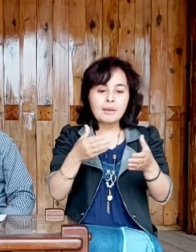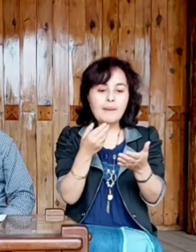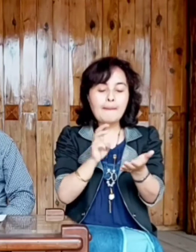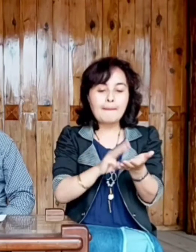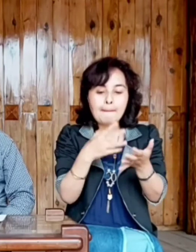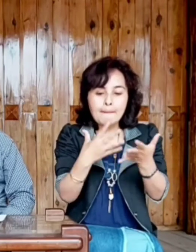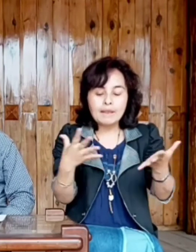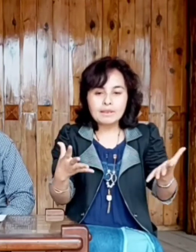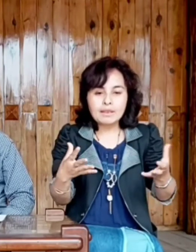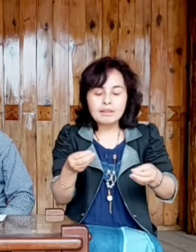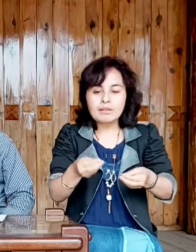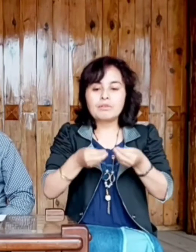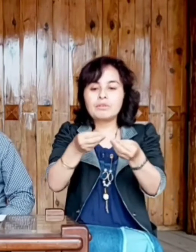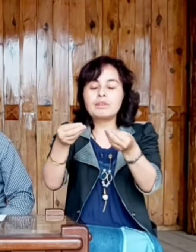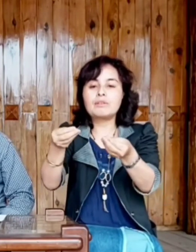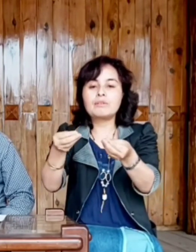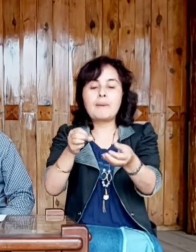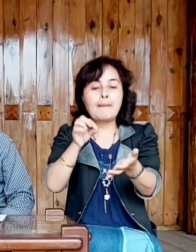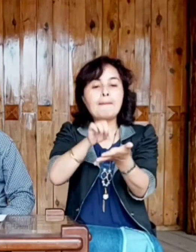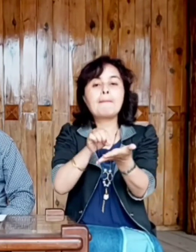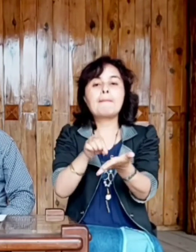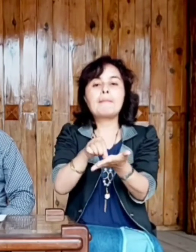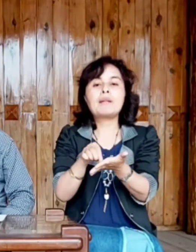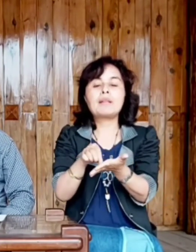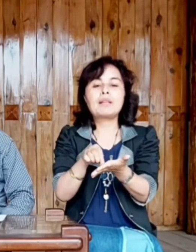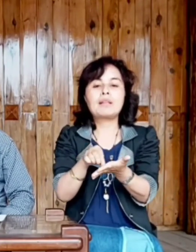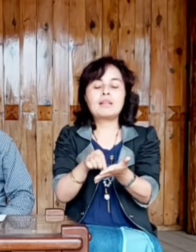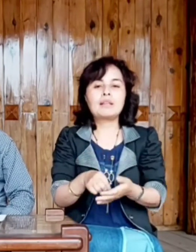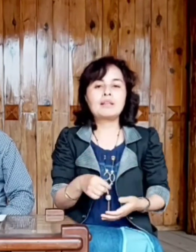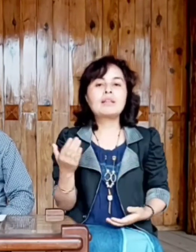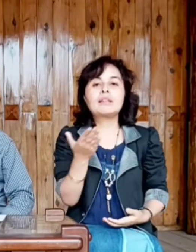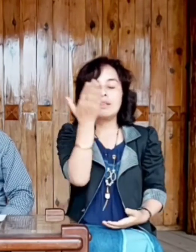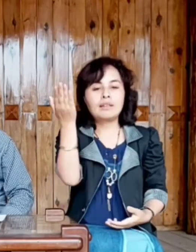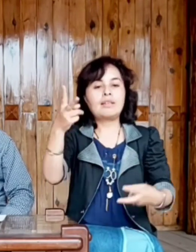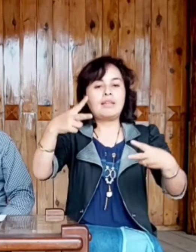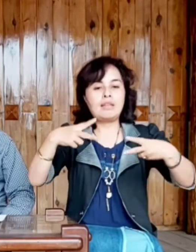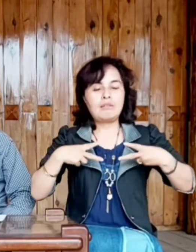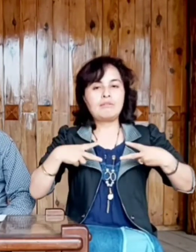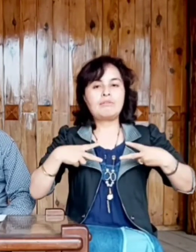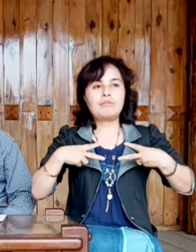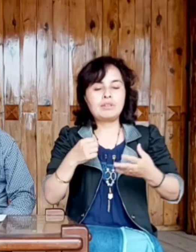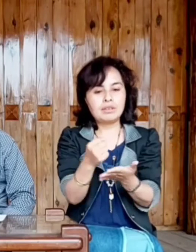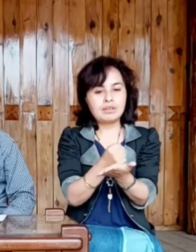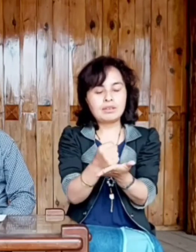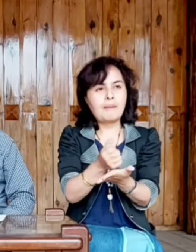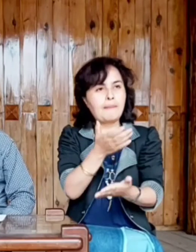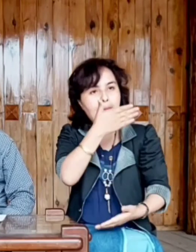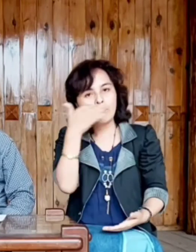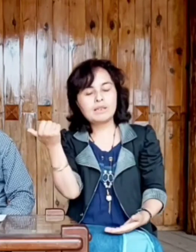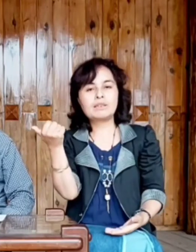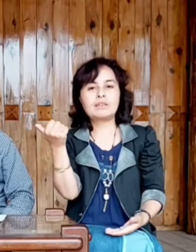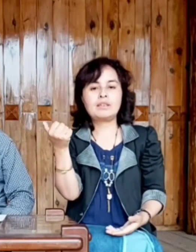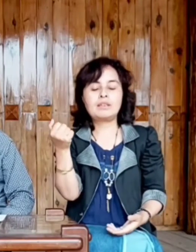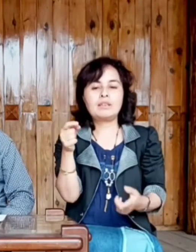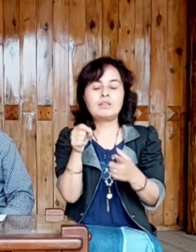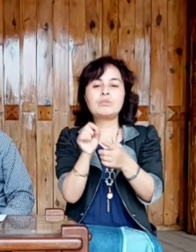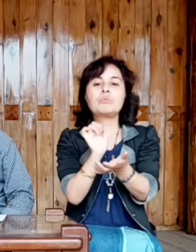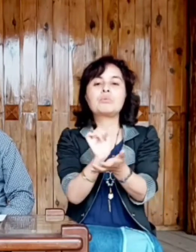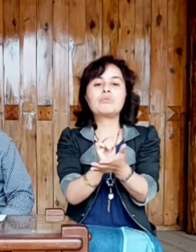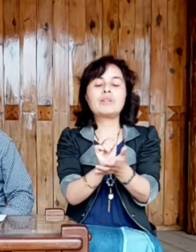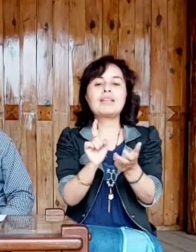materials which they have provided in Braille, and they have tried their best to provide